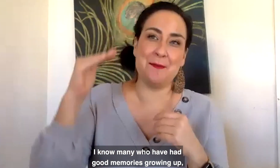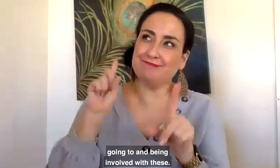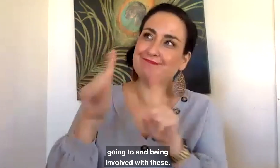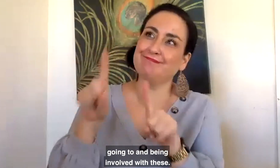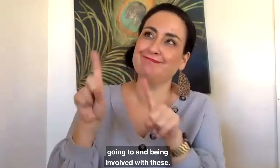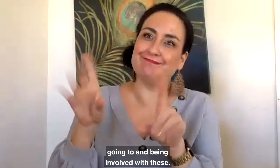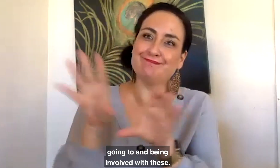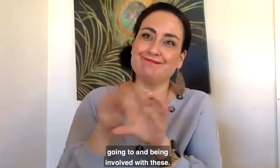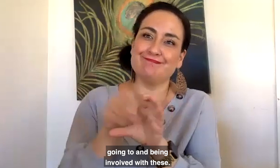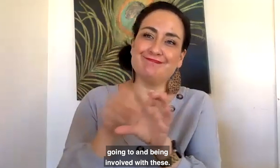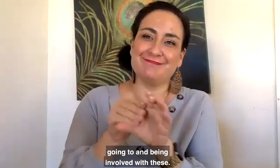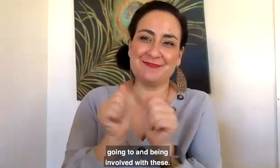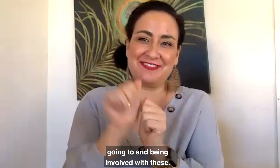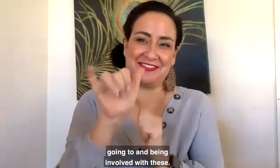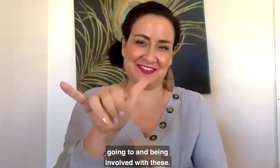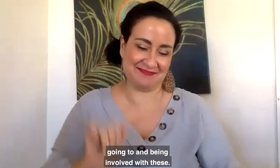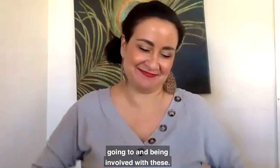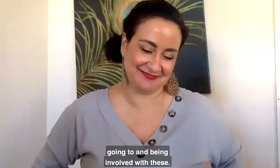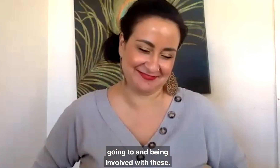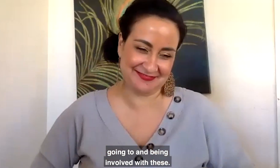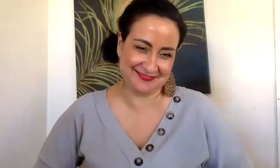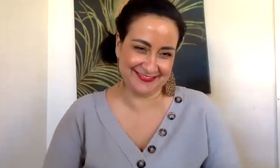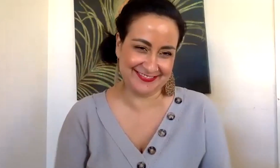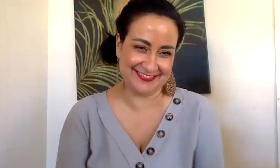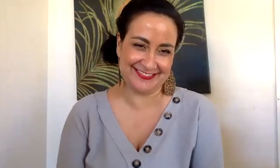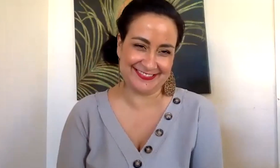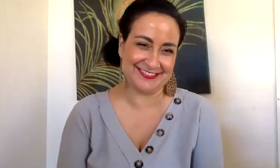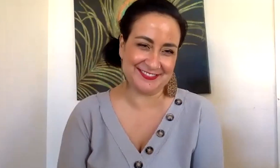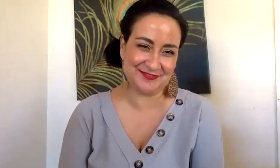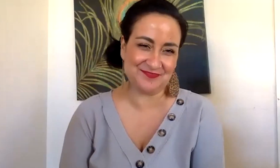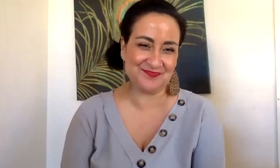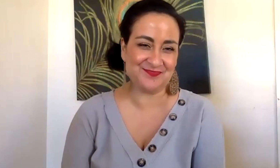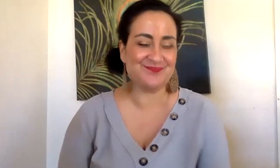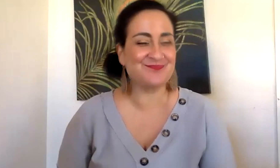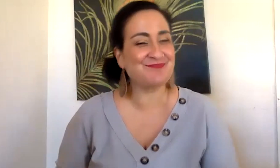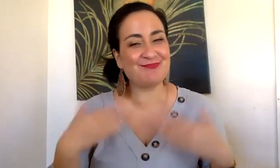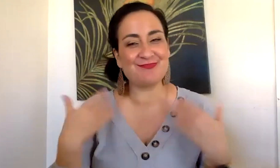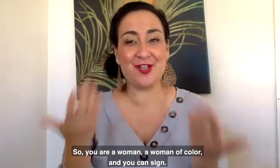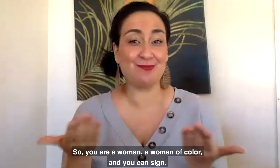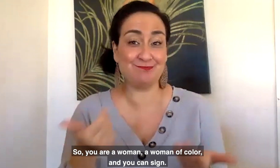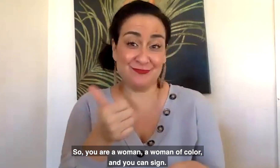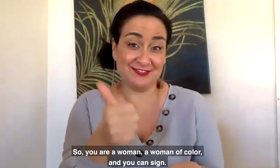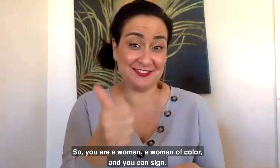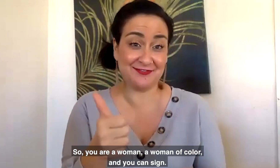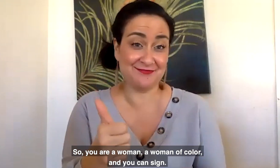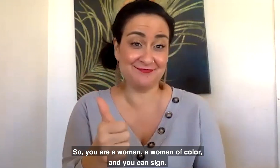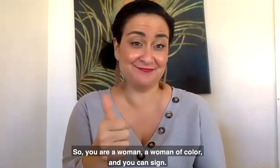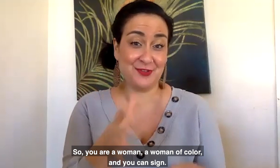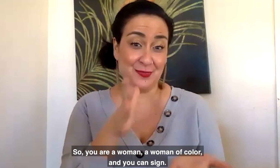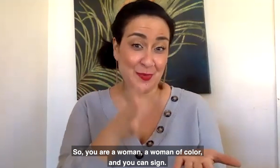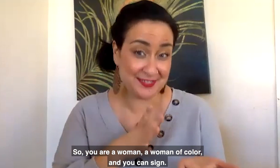who have those memories growing up going to different types of events like that. Yeah, yeah.